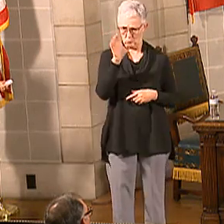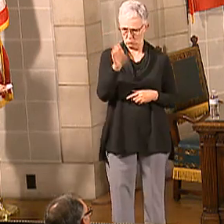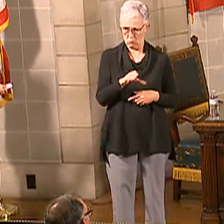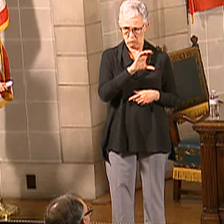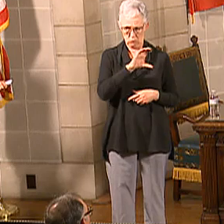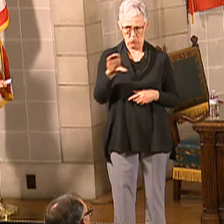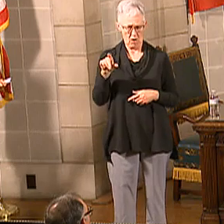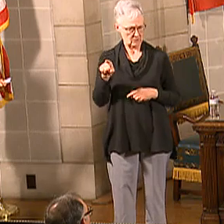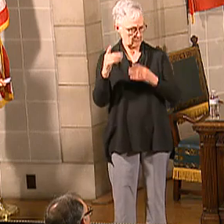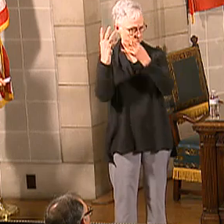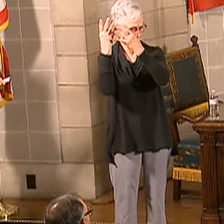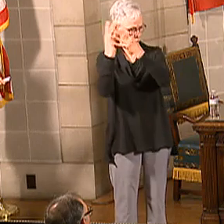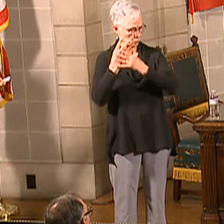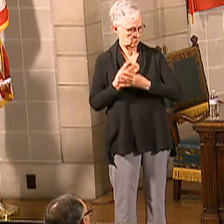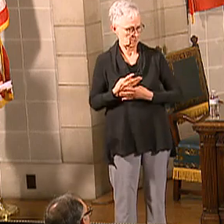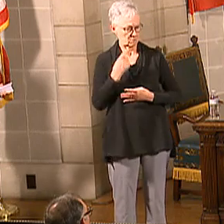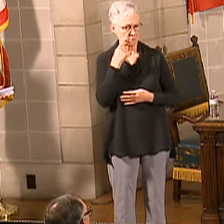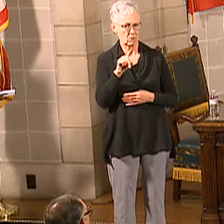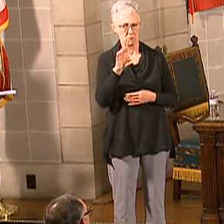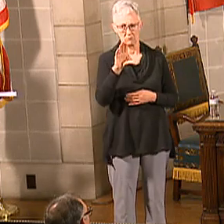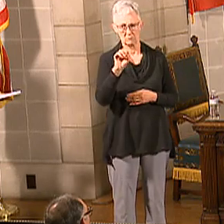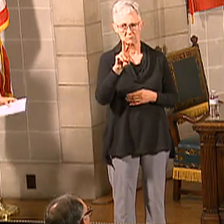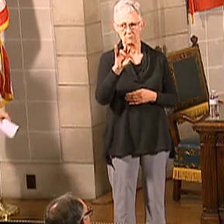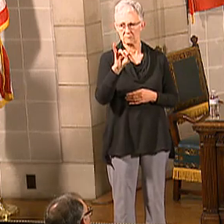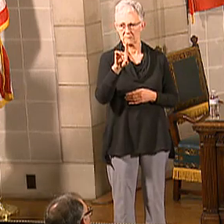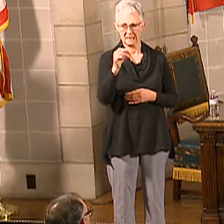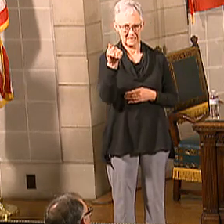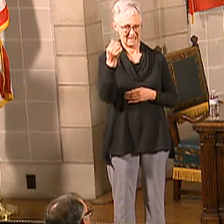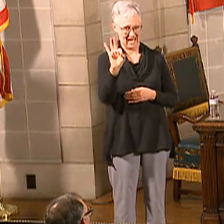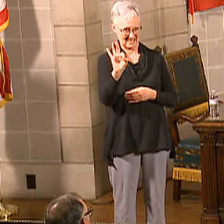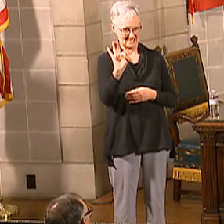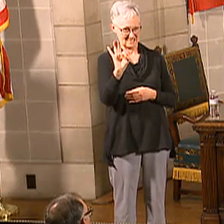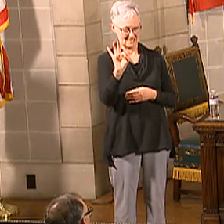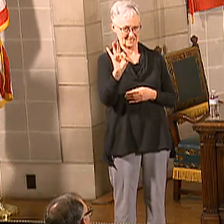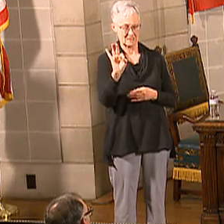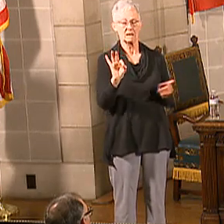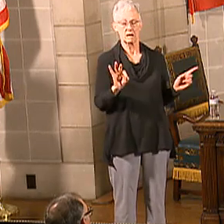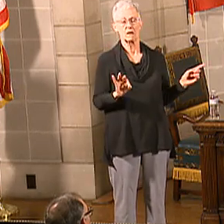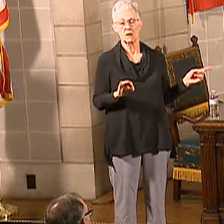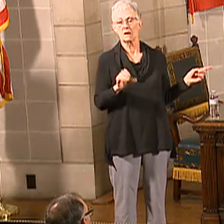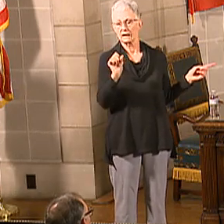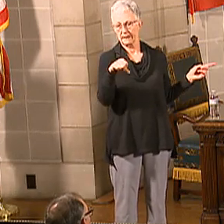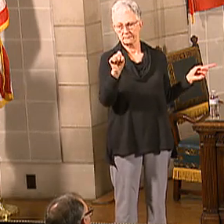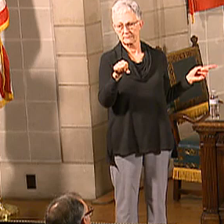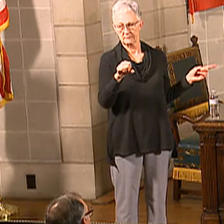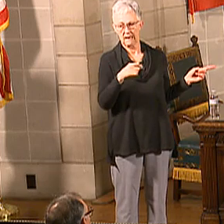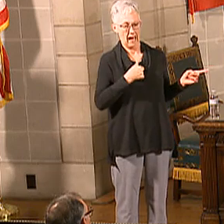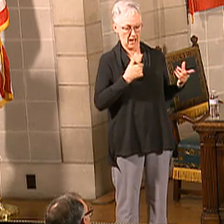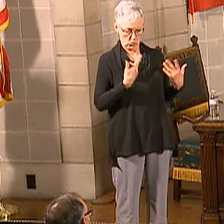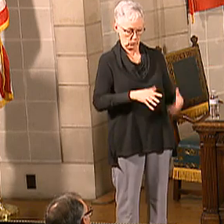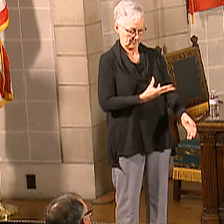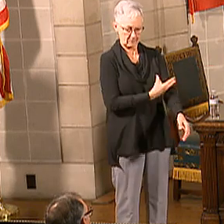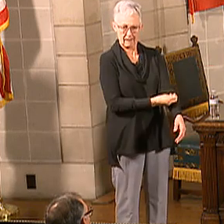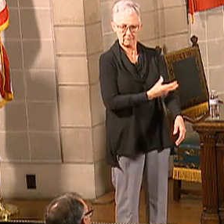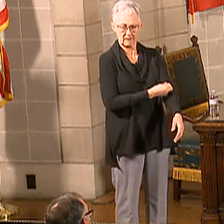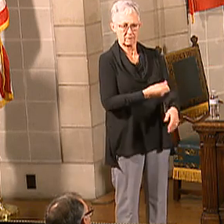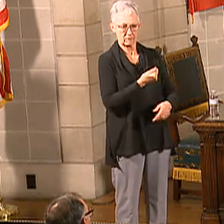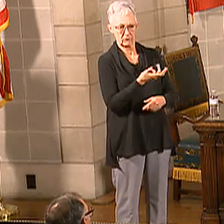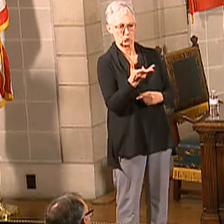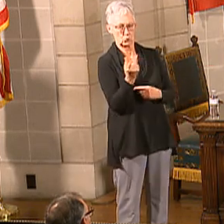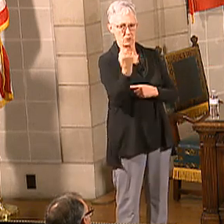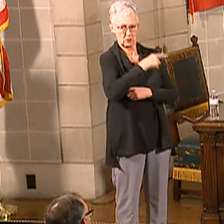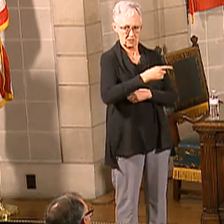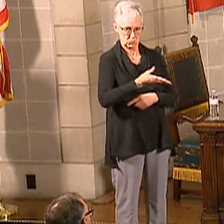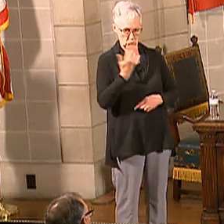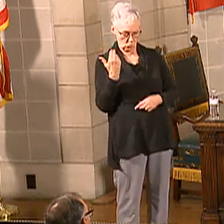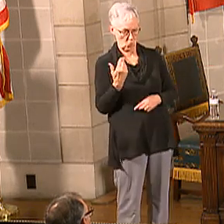they're taking your blood? As I mentioned, I got my temperature taken twice when I gave blood a couple of days ago. They definitely checked the person to make sure the person